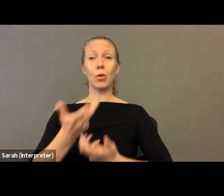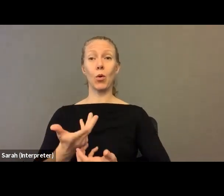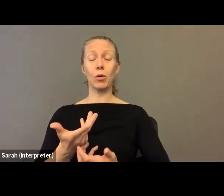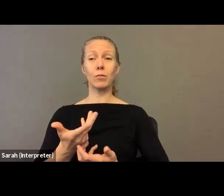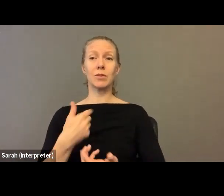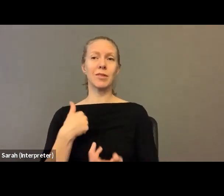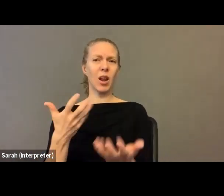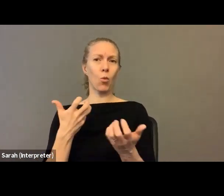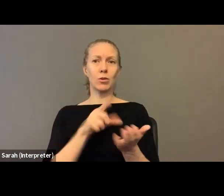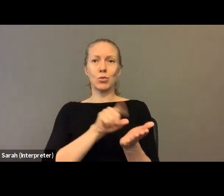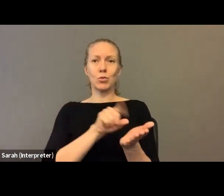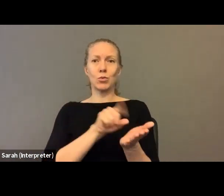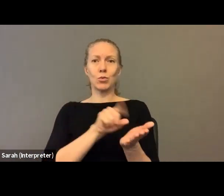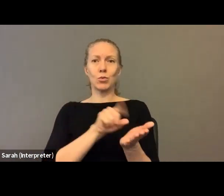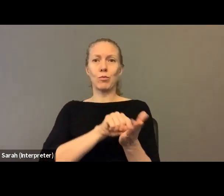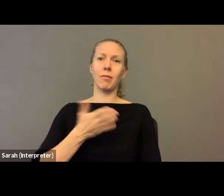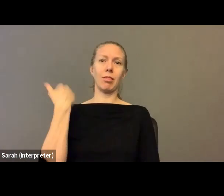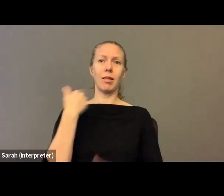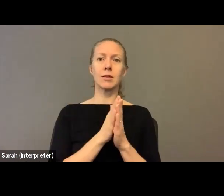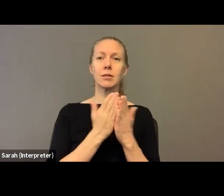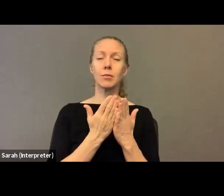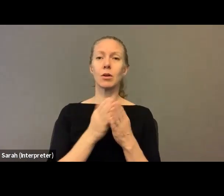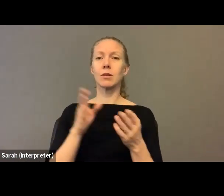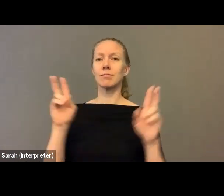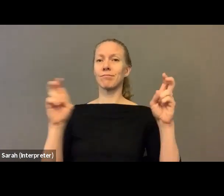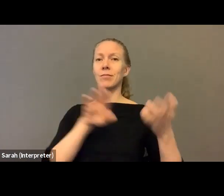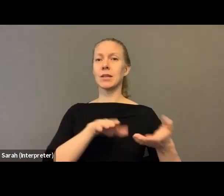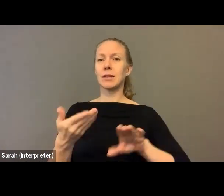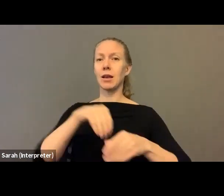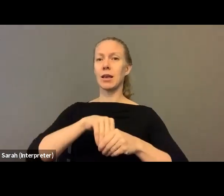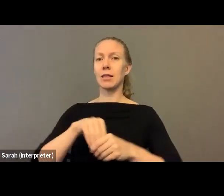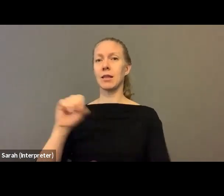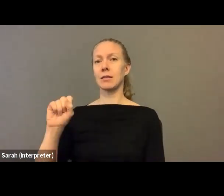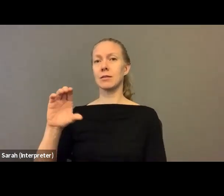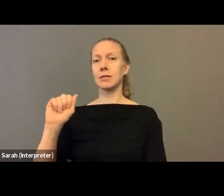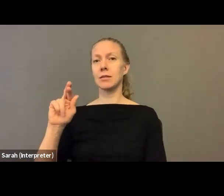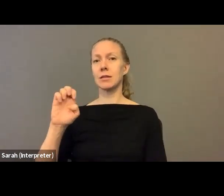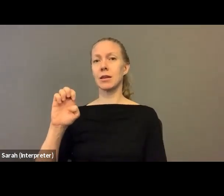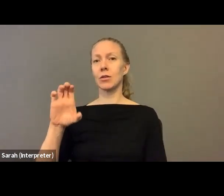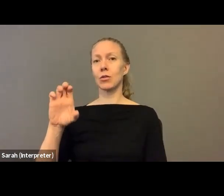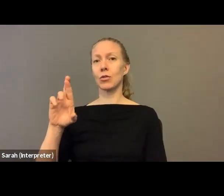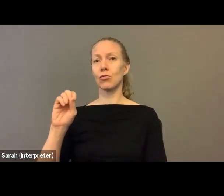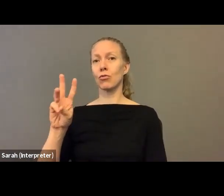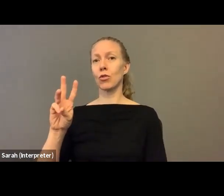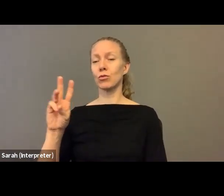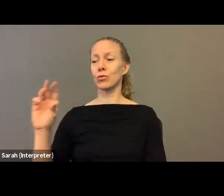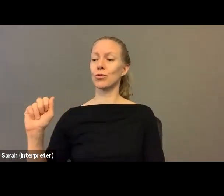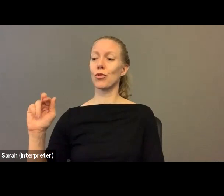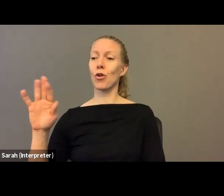last book, Dying in the Scarecrow's Arms. And by the time I got them to where I wanted them, my